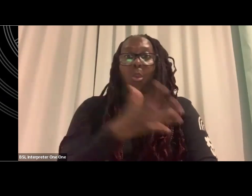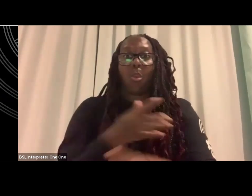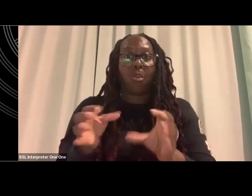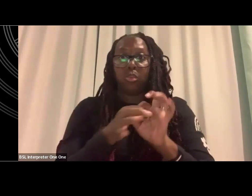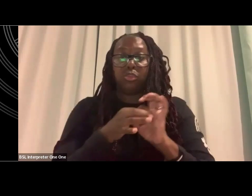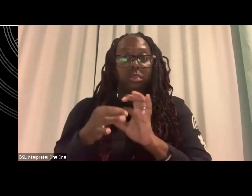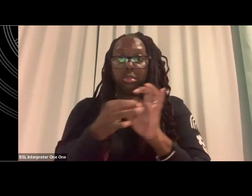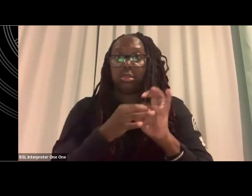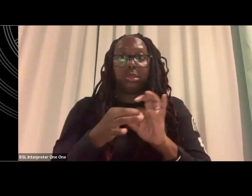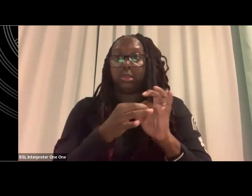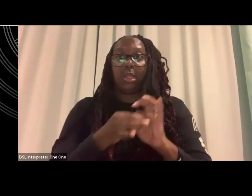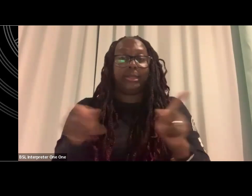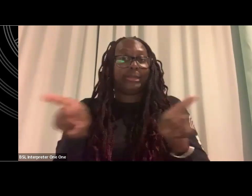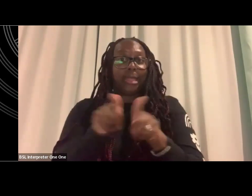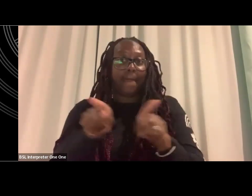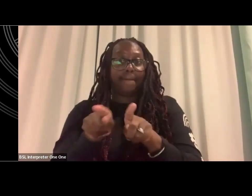from at this time.